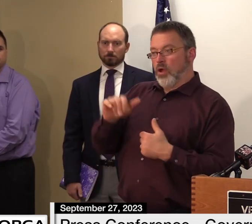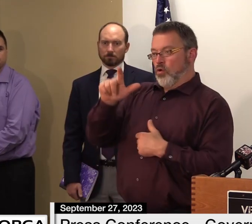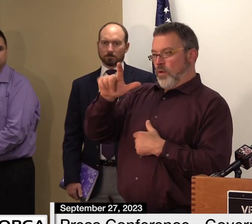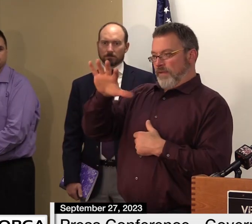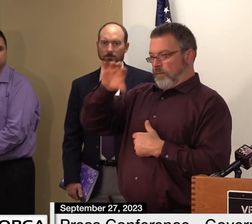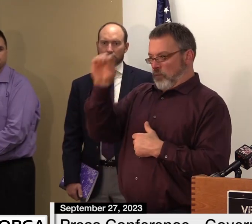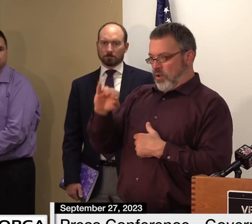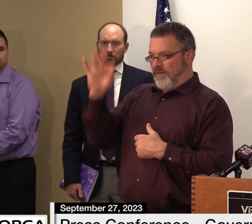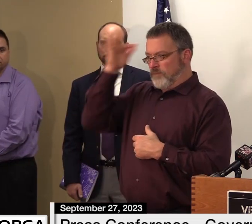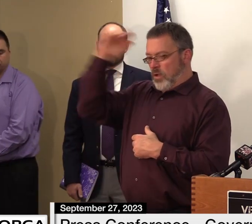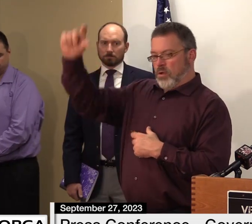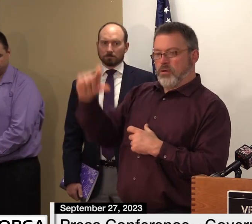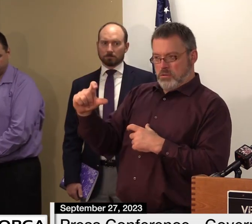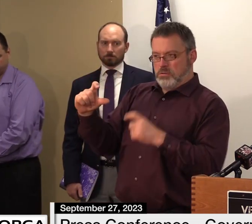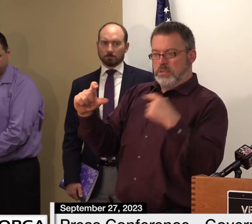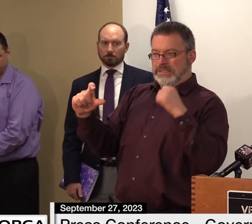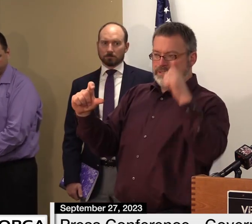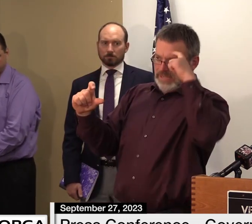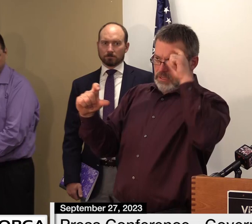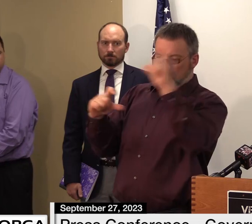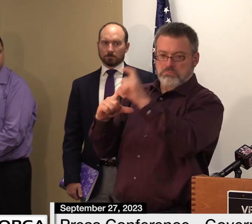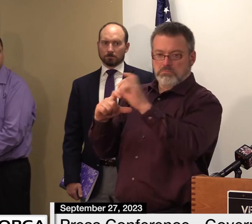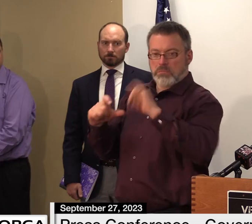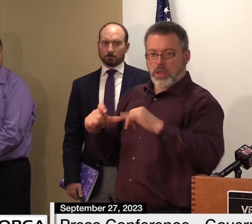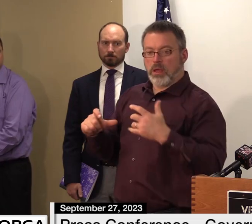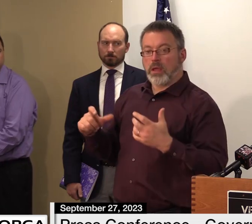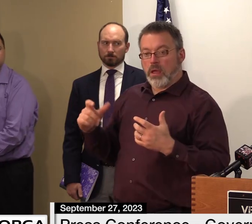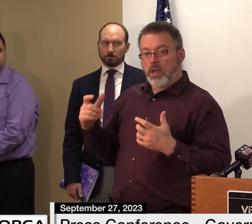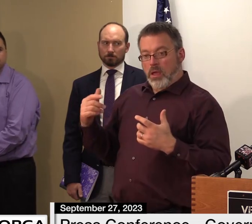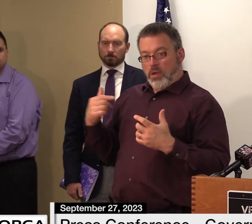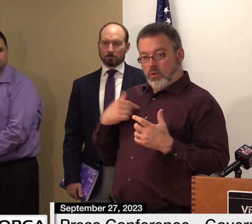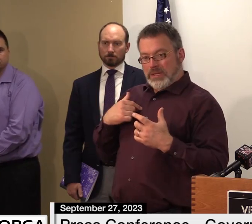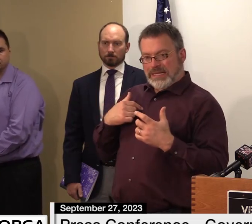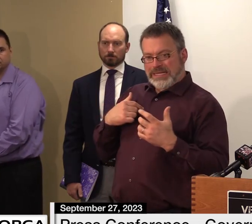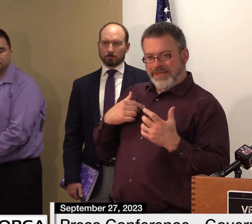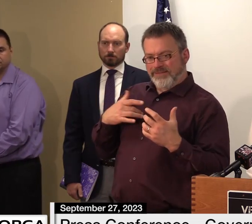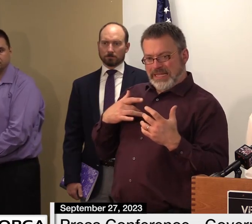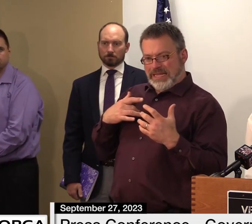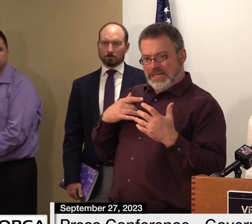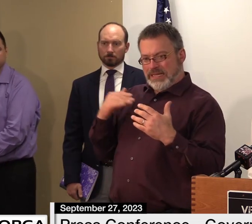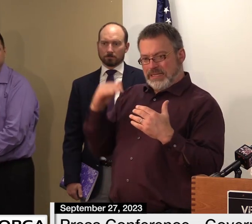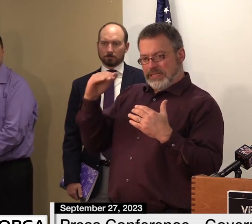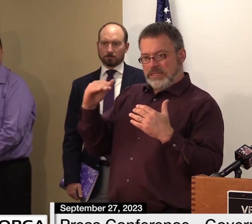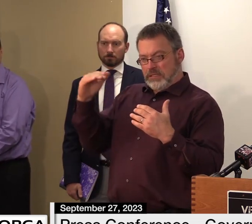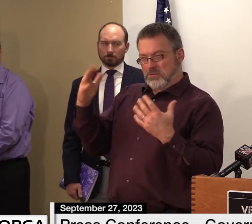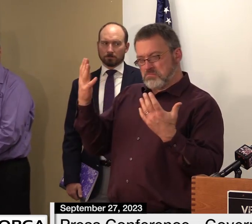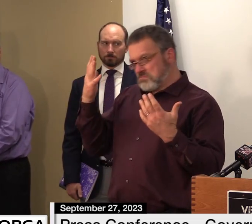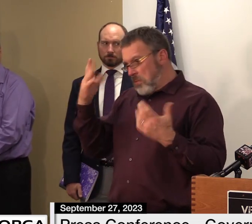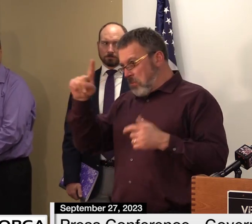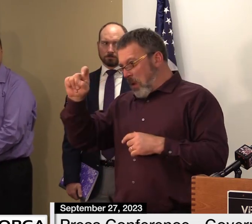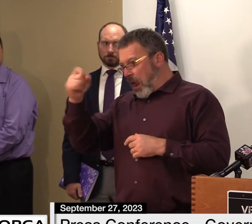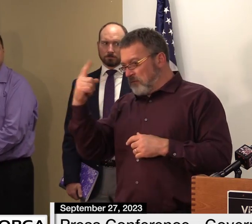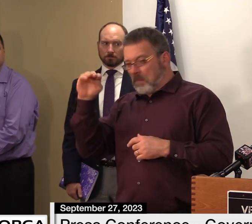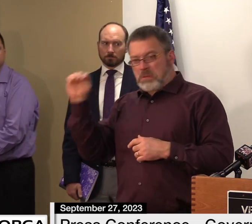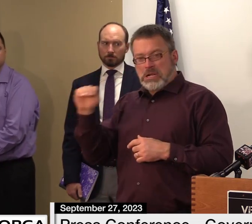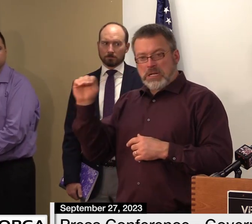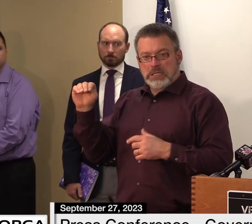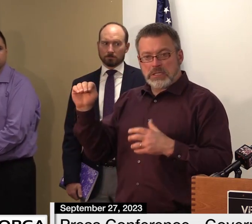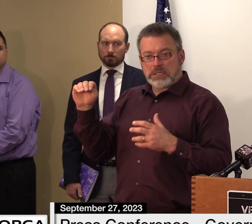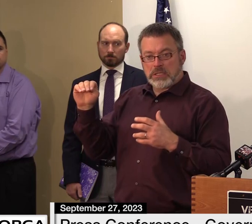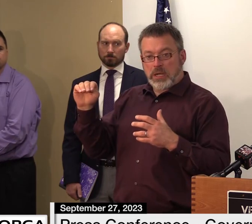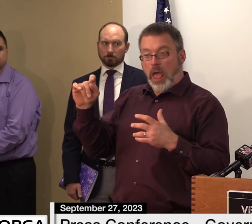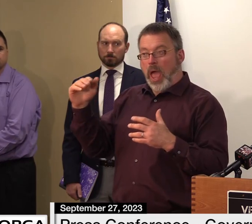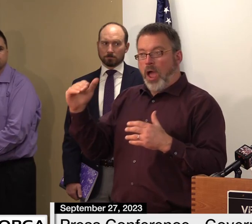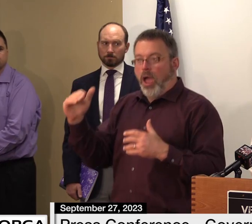We're, if we hit a certain threshold, I think it's 111, yes, sir. 111 million, then we go to 10%.